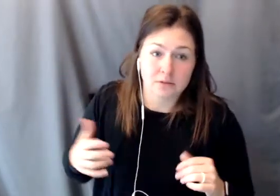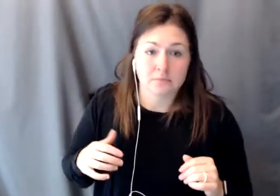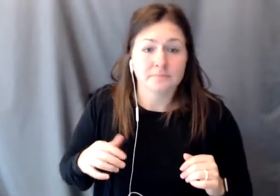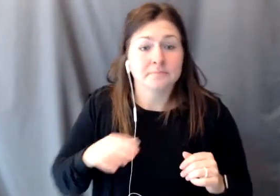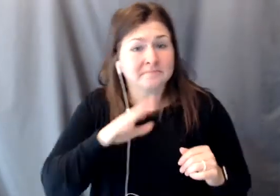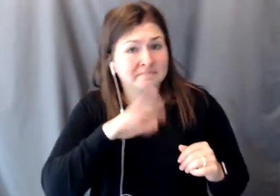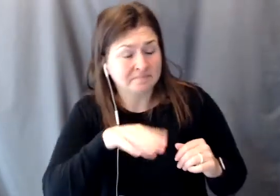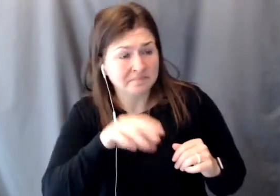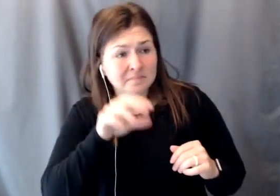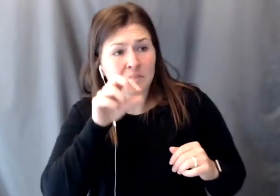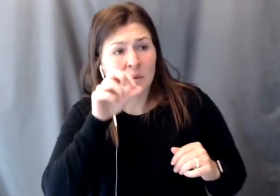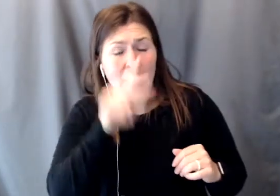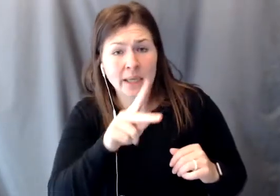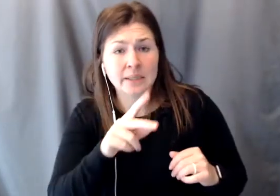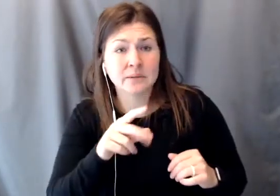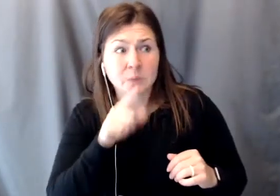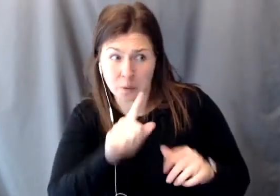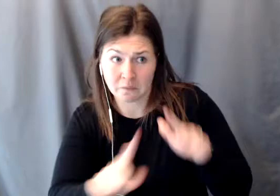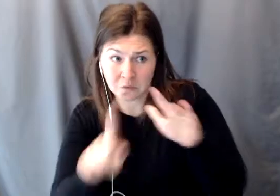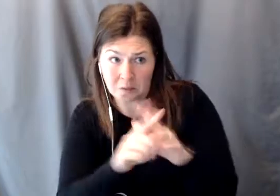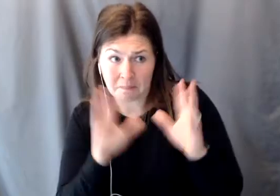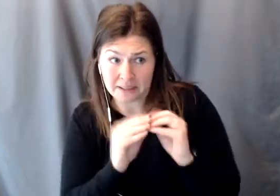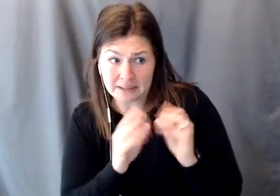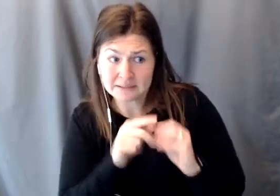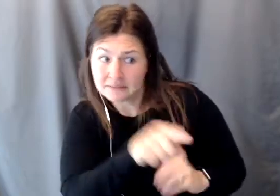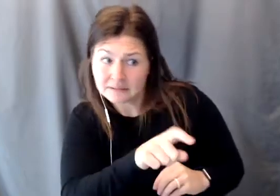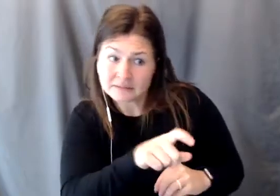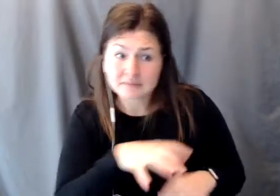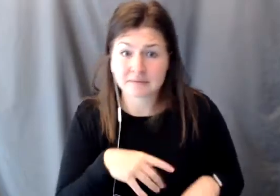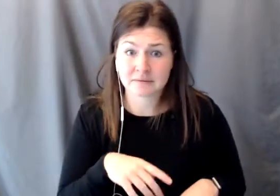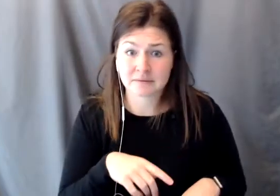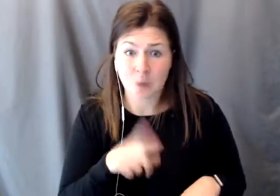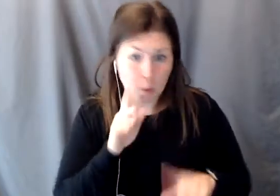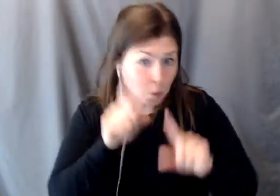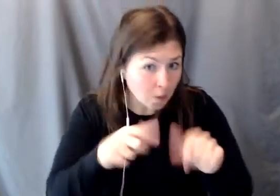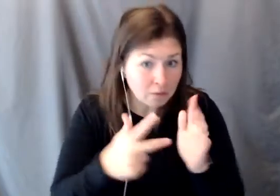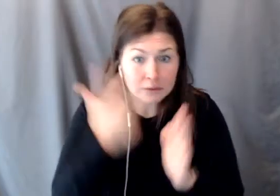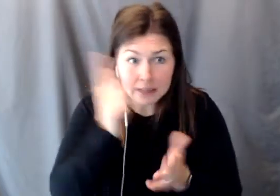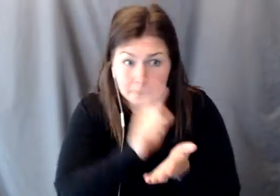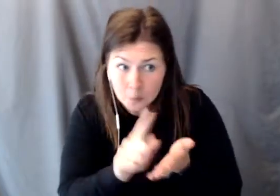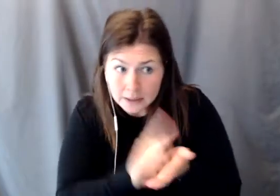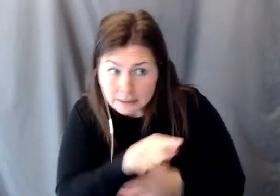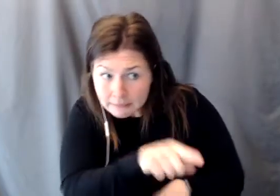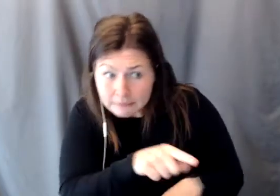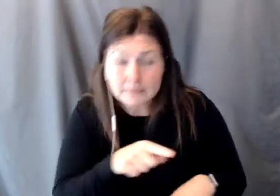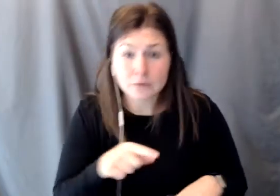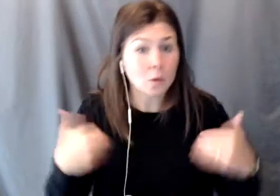you know, what meetings have you been getting to? You know, are you getting to 3 meetings a week? Do you have phone numbers for the